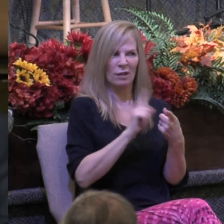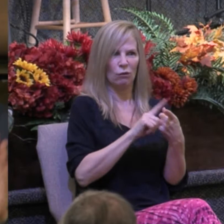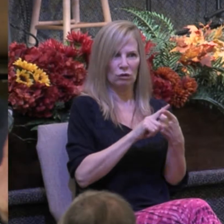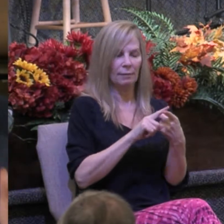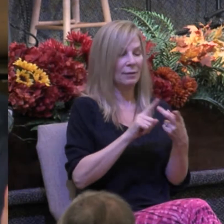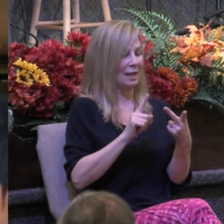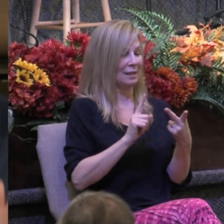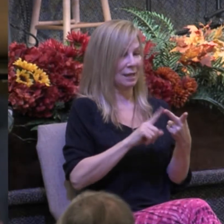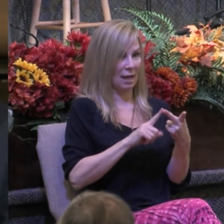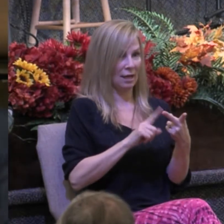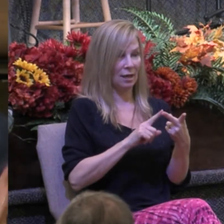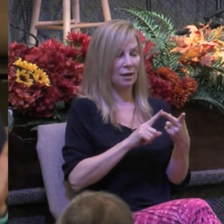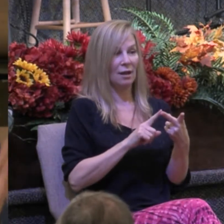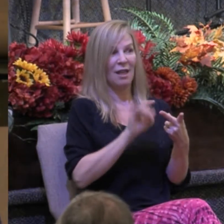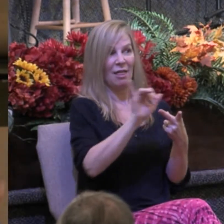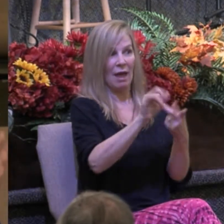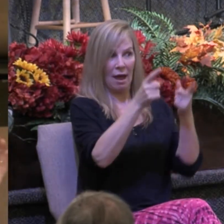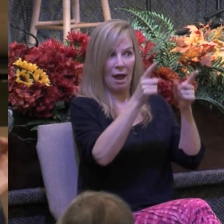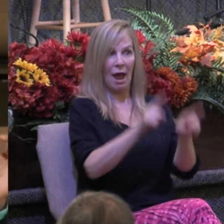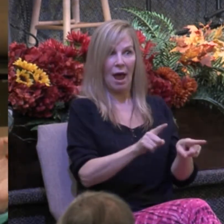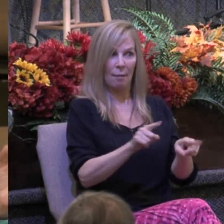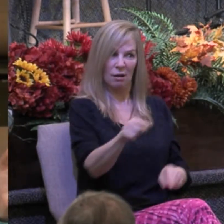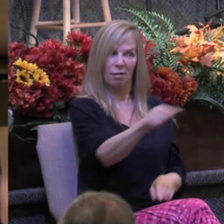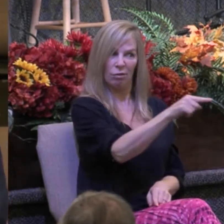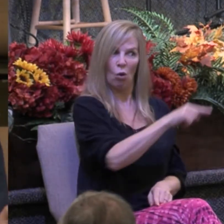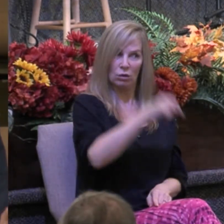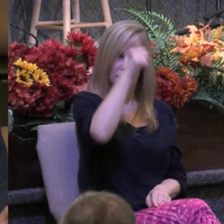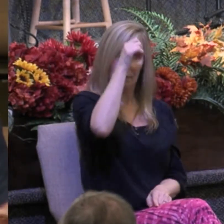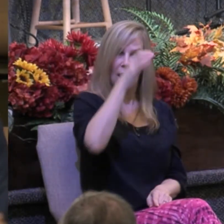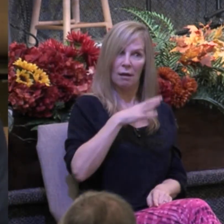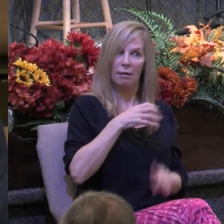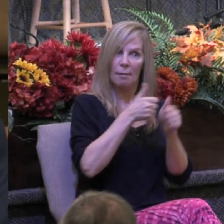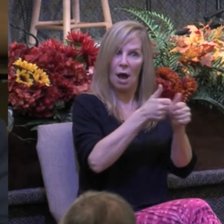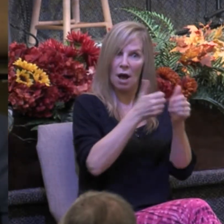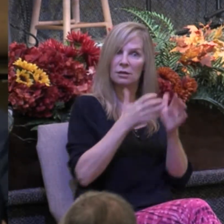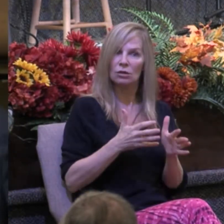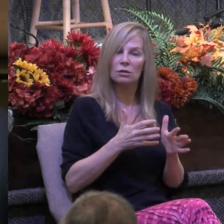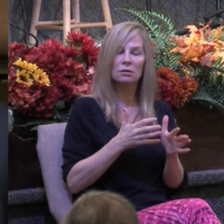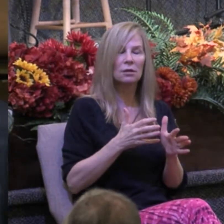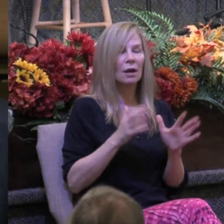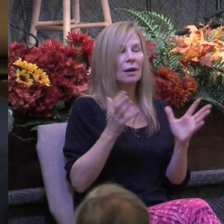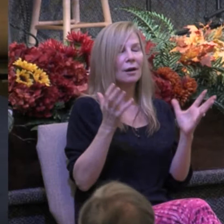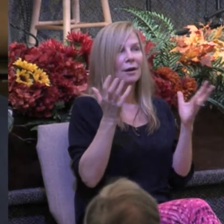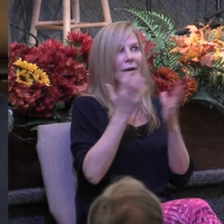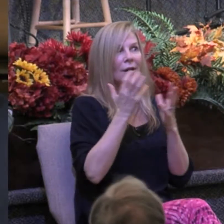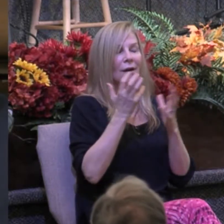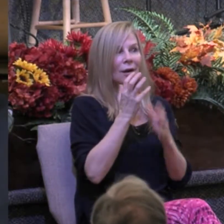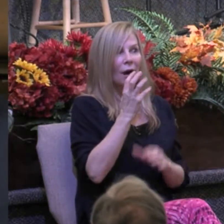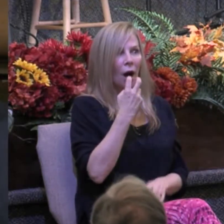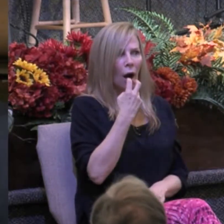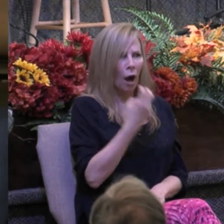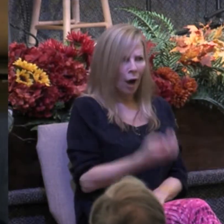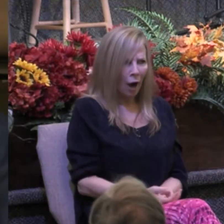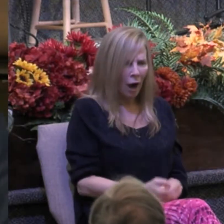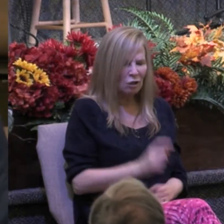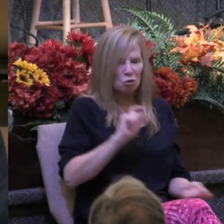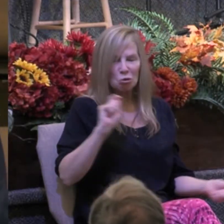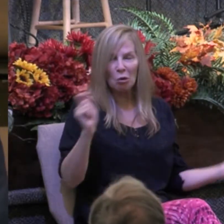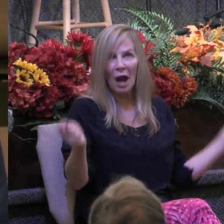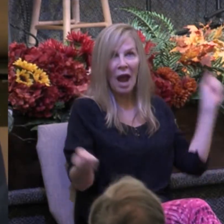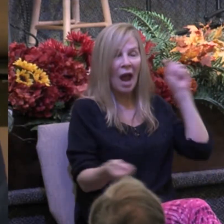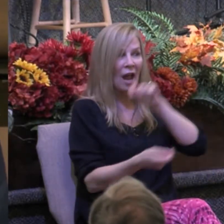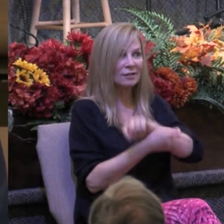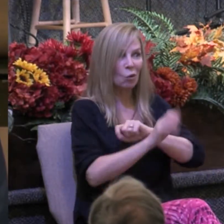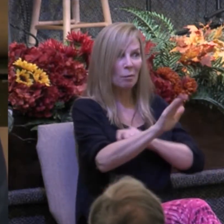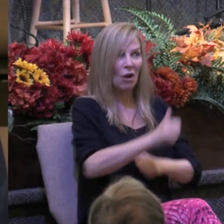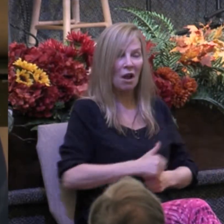is that when this took place in the lives of the apostles, an amazing transformation occurred in their